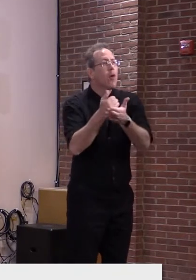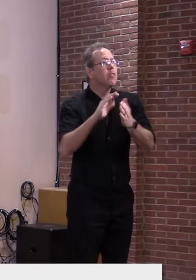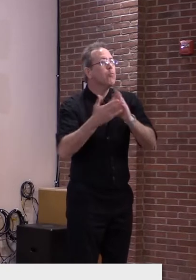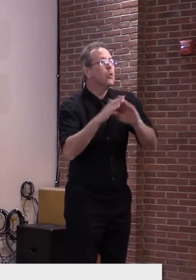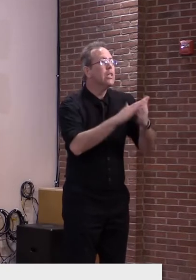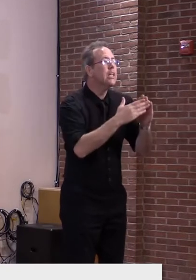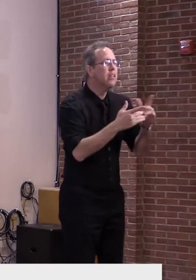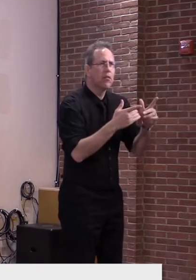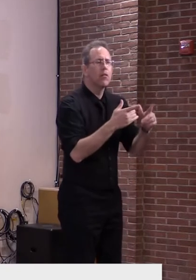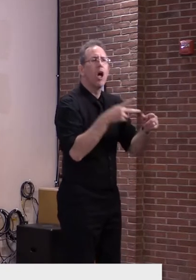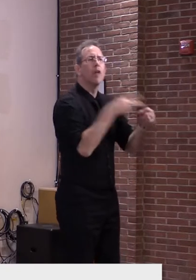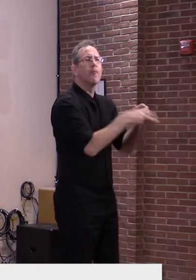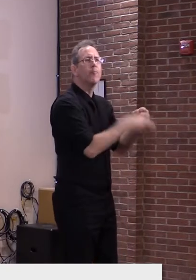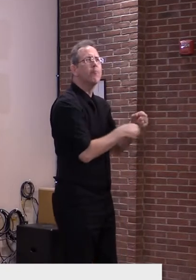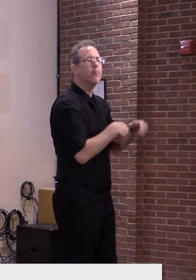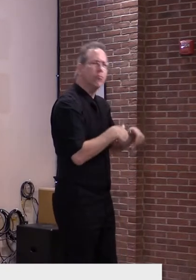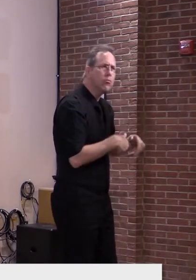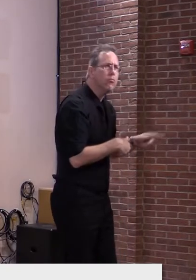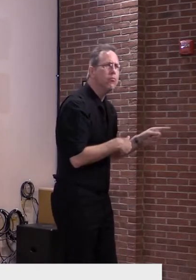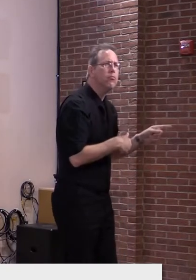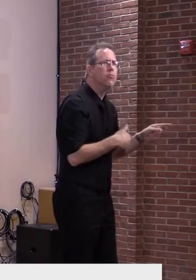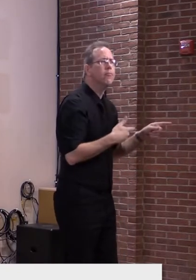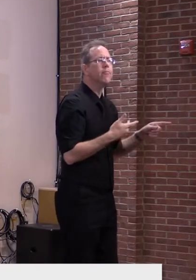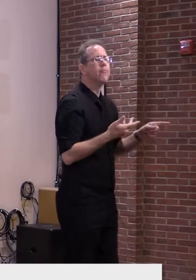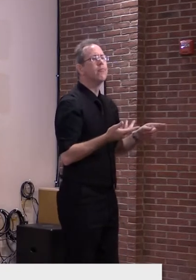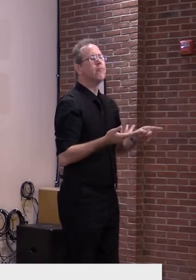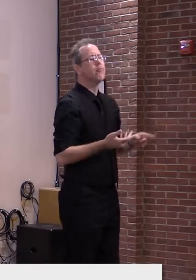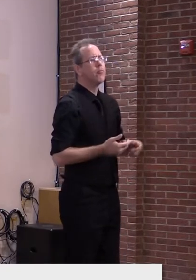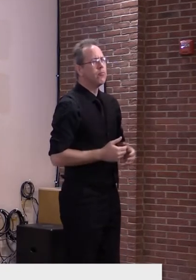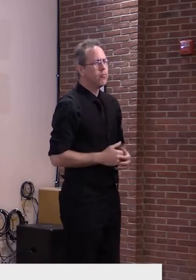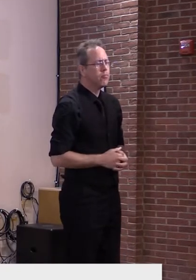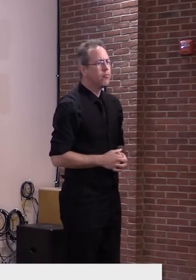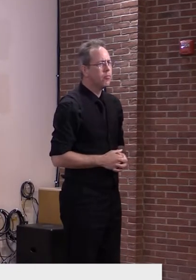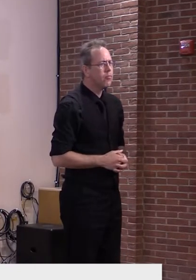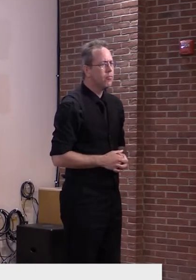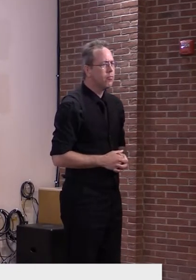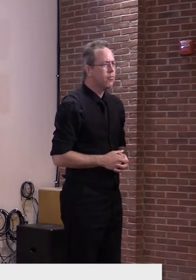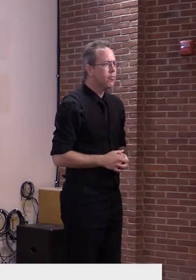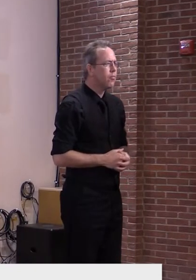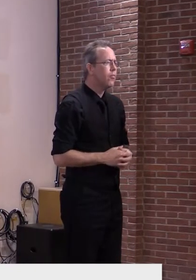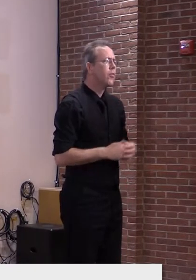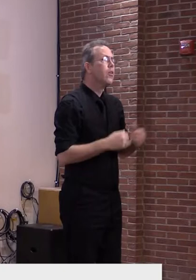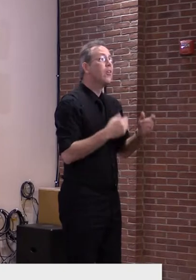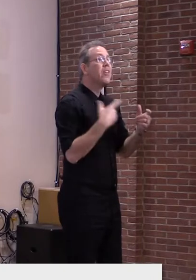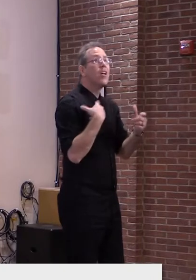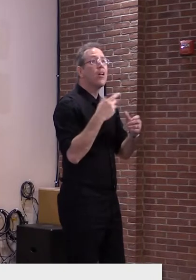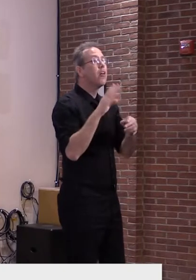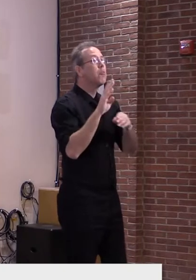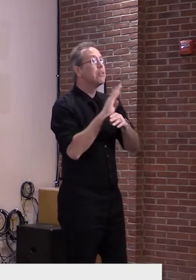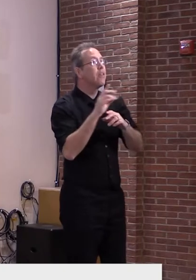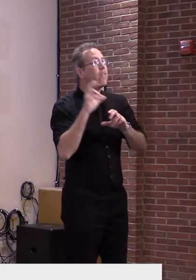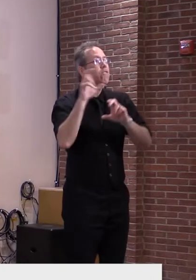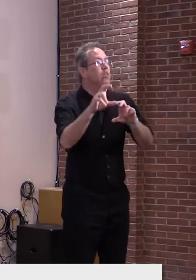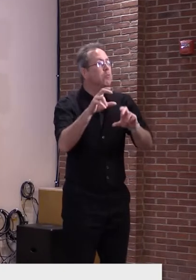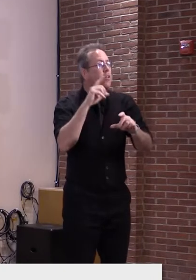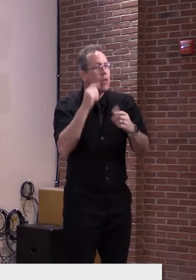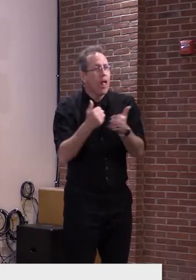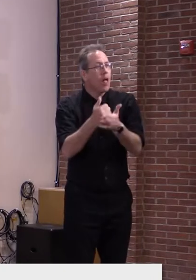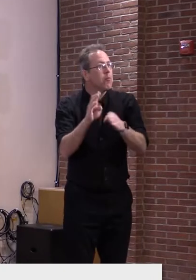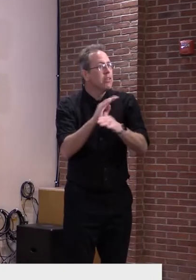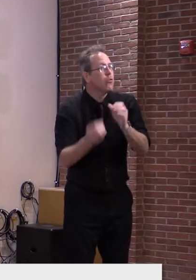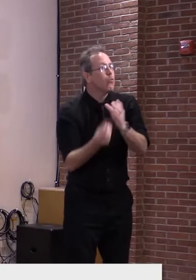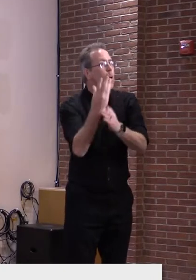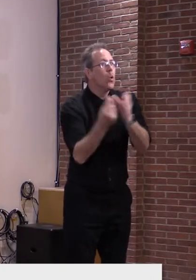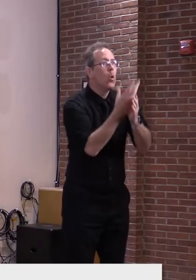stagnation and decline over the last 10 years. A capital investment program which would help small businesses